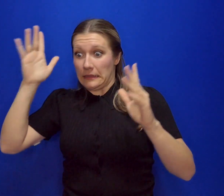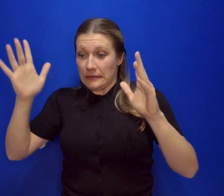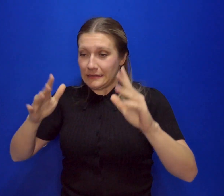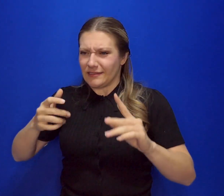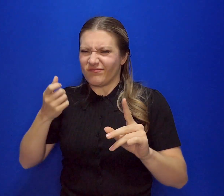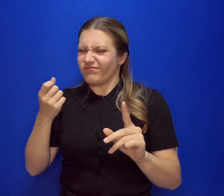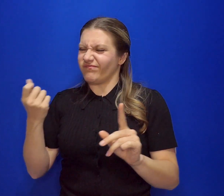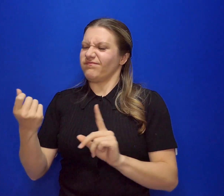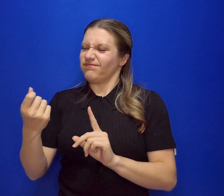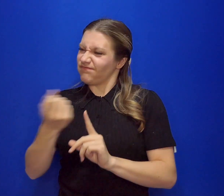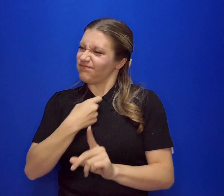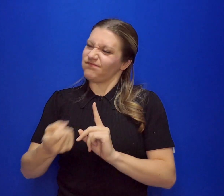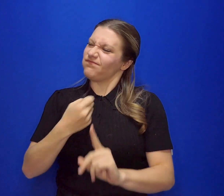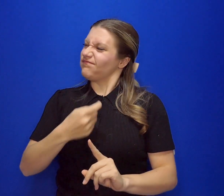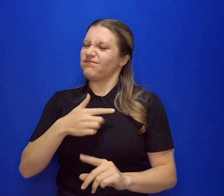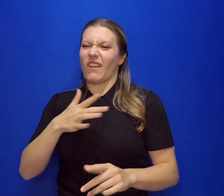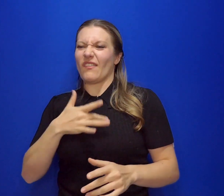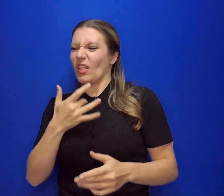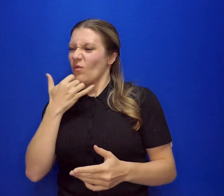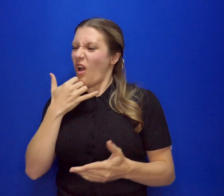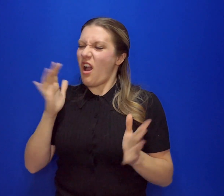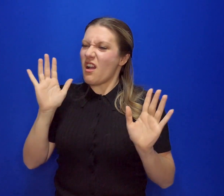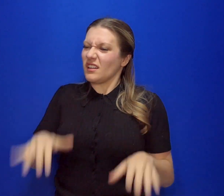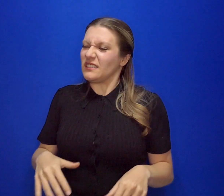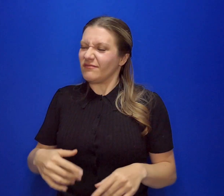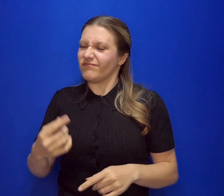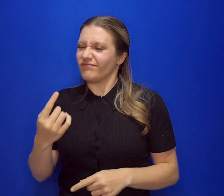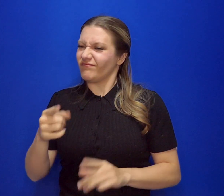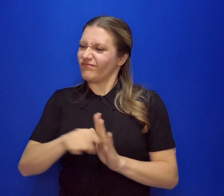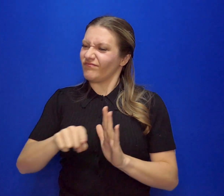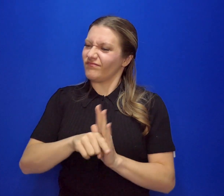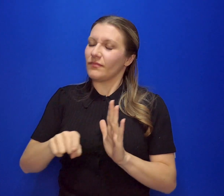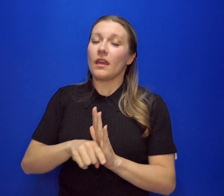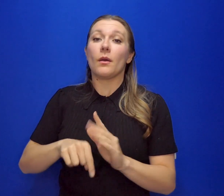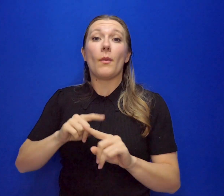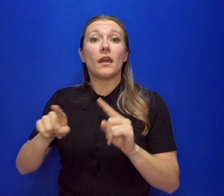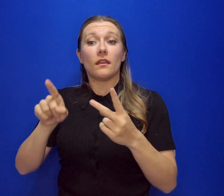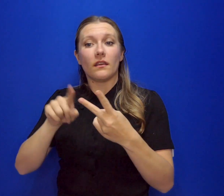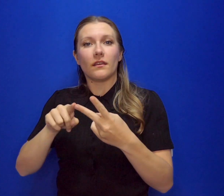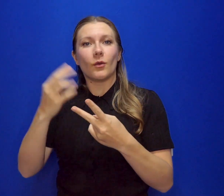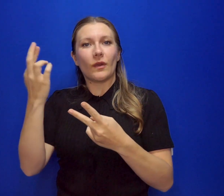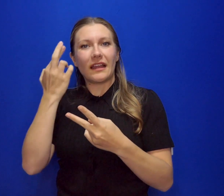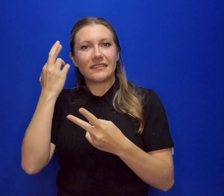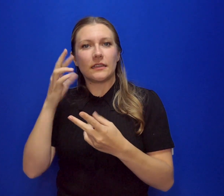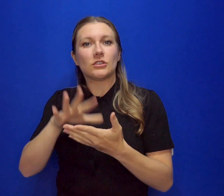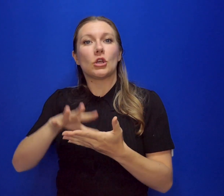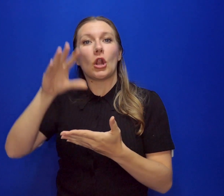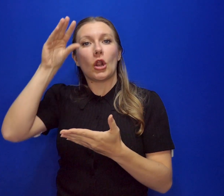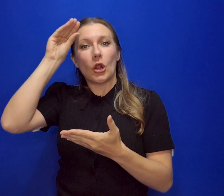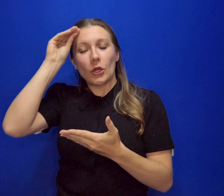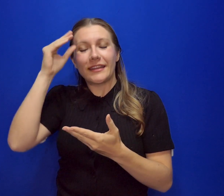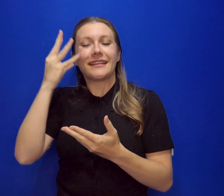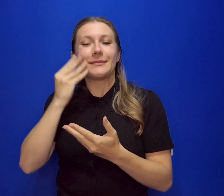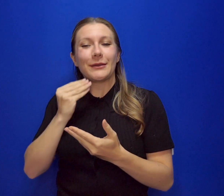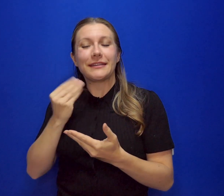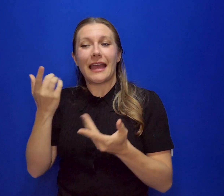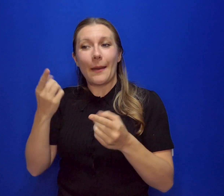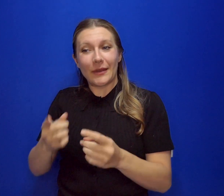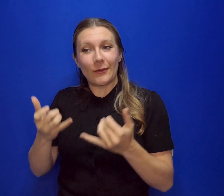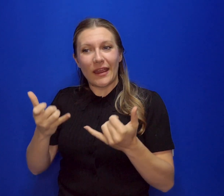oh, I did it wrong. This sucks. I'm never going to figure this out. Or you can just realize there's a learning experience happening in front of you, and you step back, take